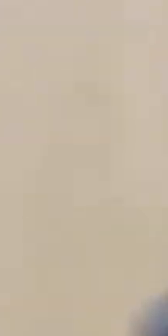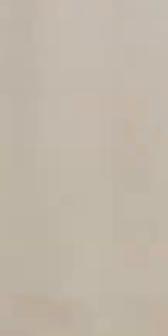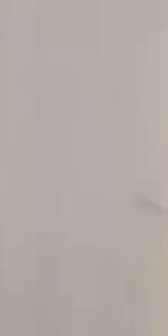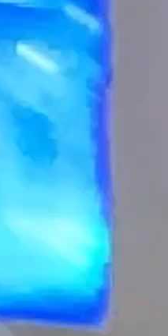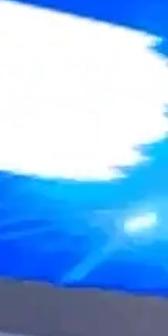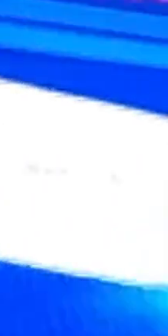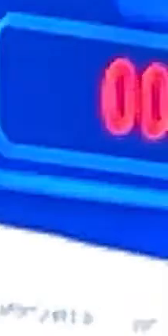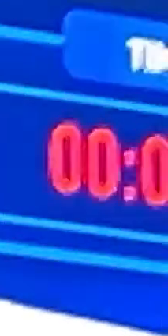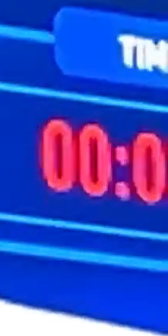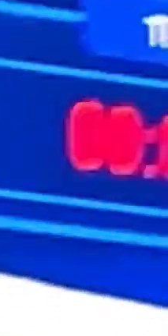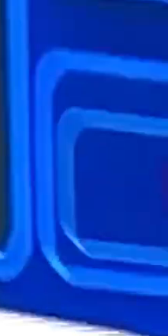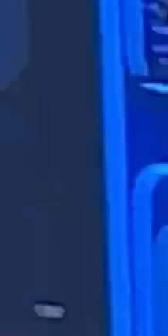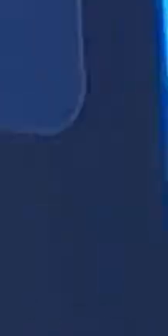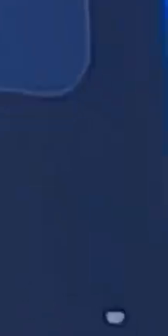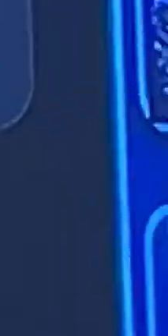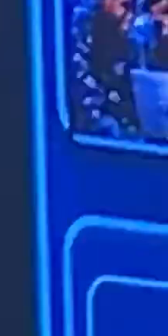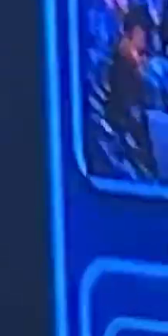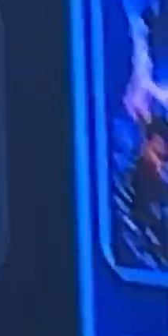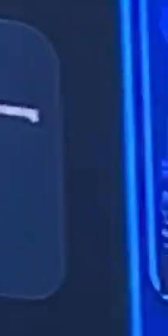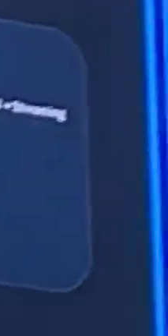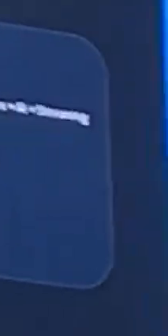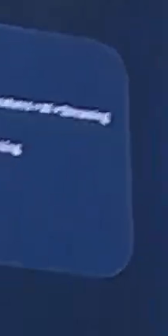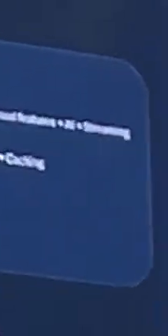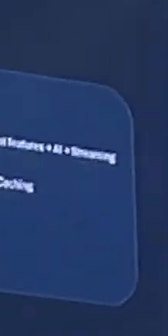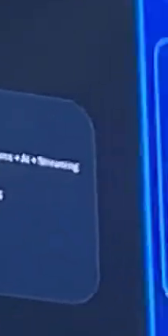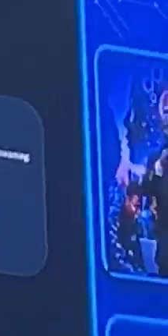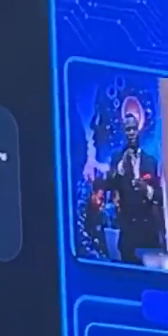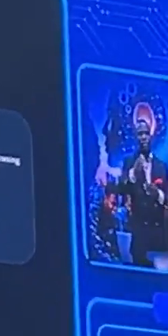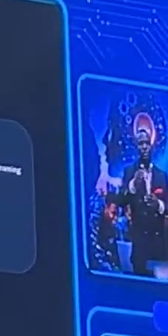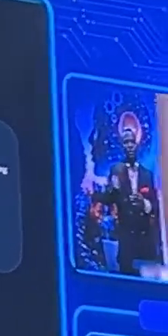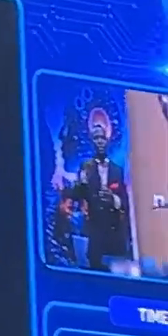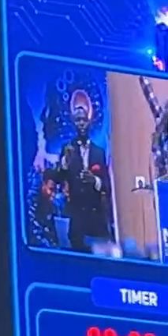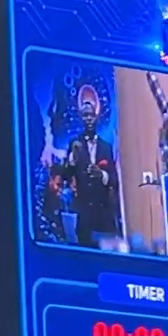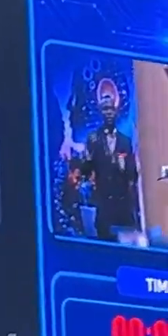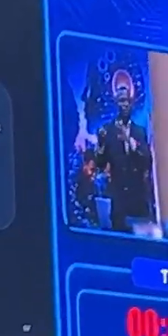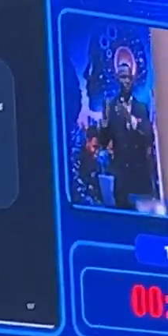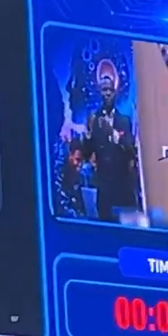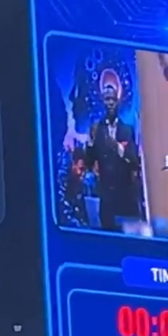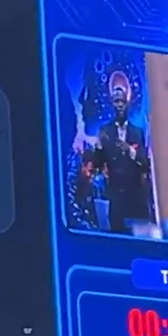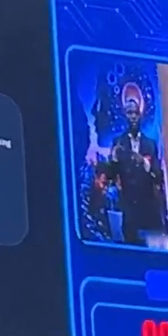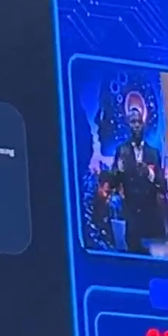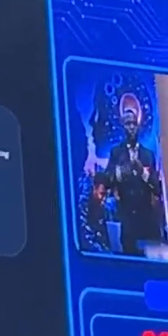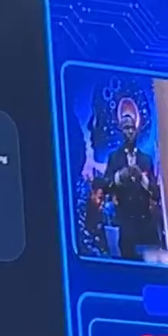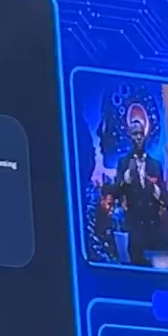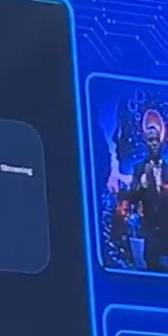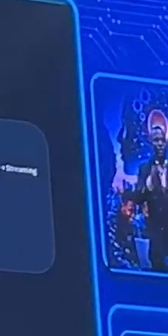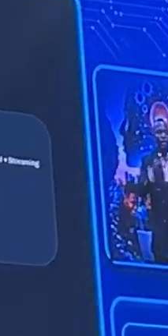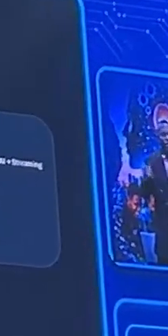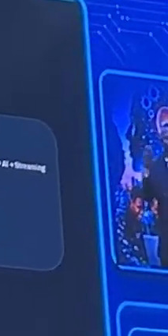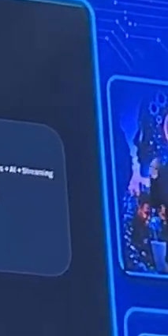please. The next slide shows a generic AI as opposed to AI Master.